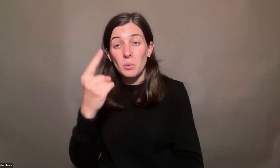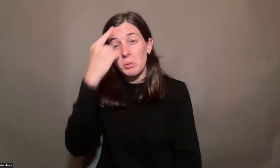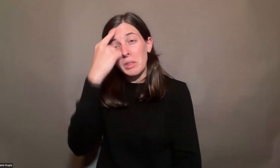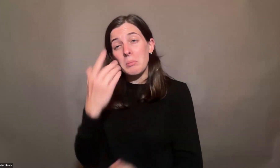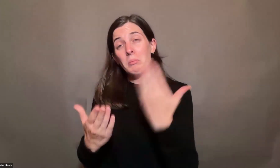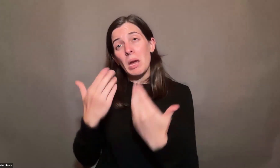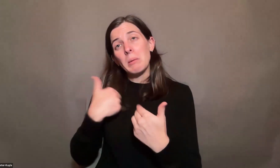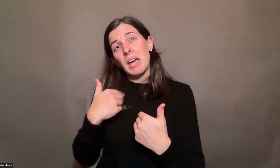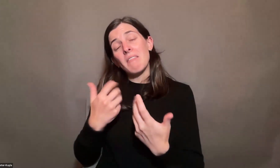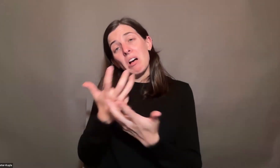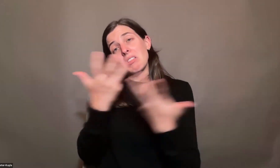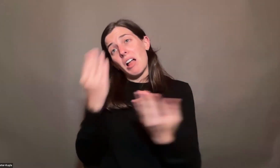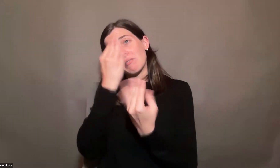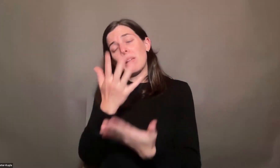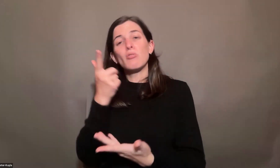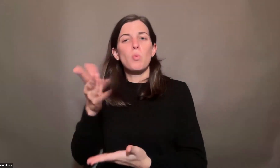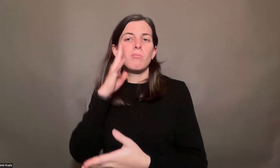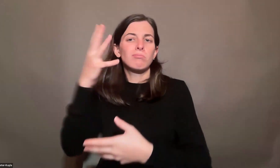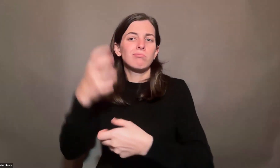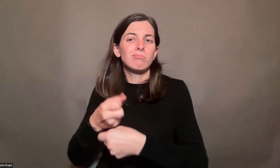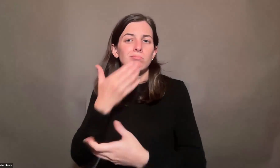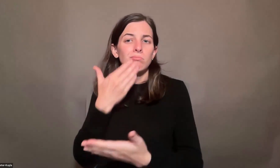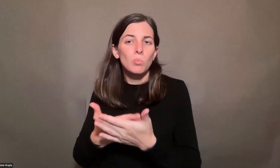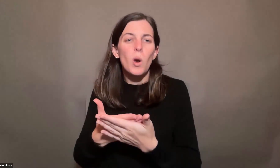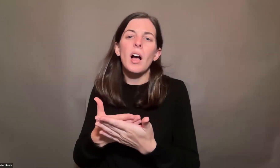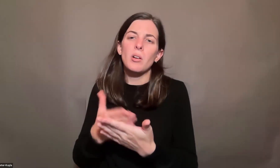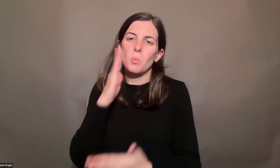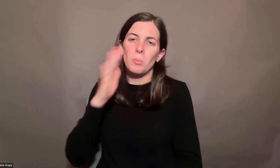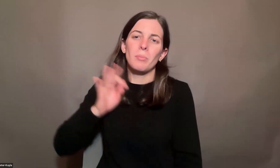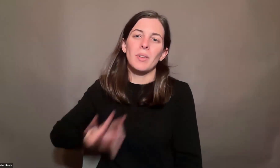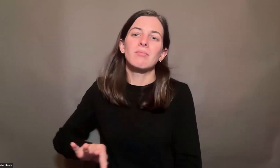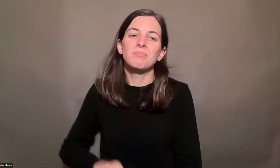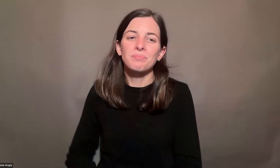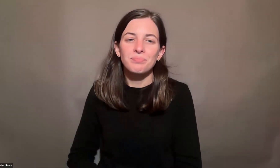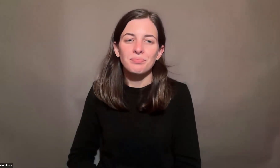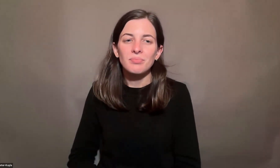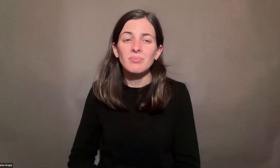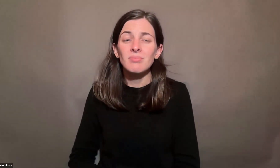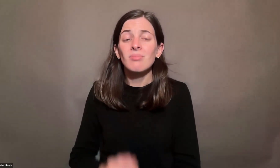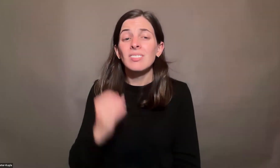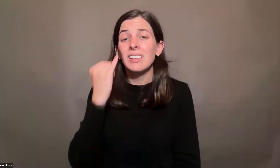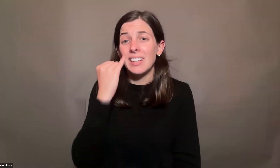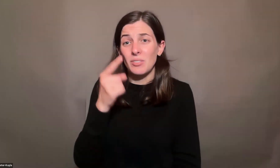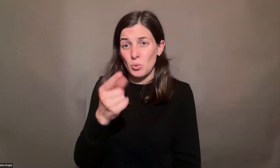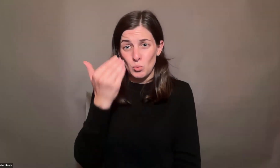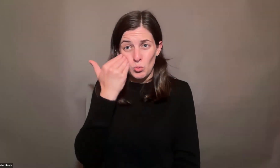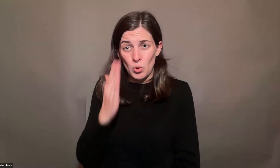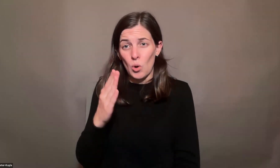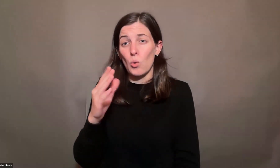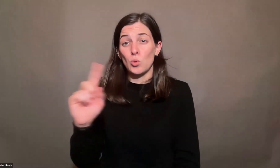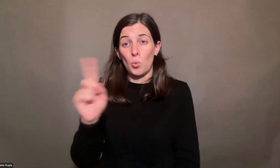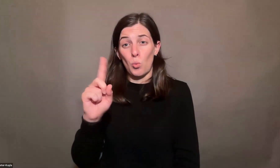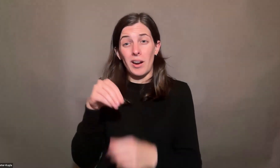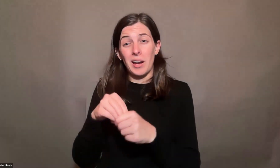that table. If you're not familiar with adding alternative text to table, it is under the Properties tab in most